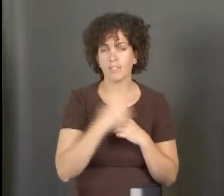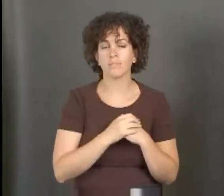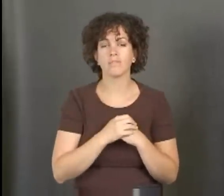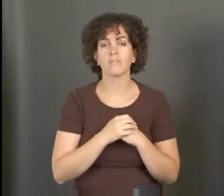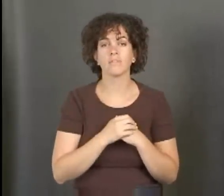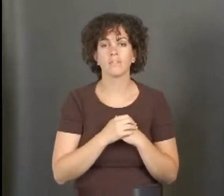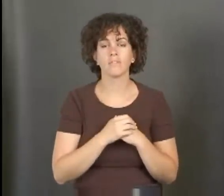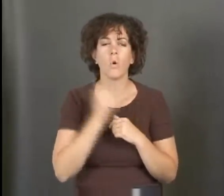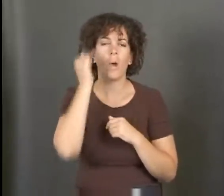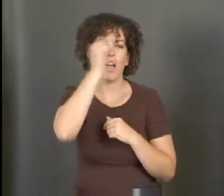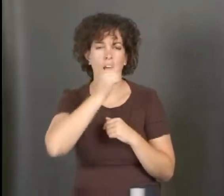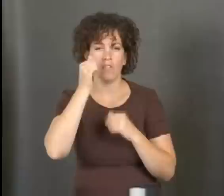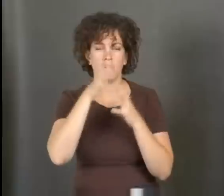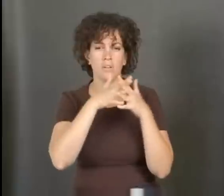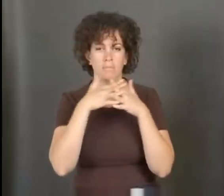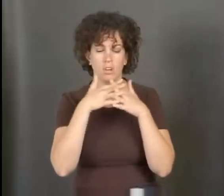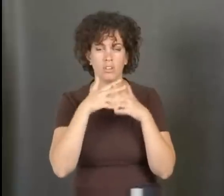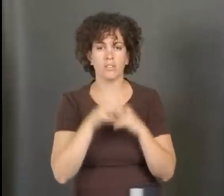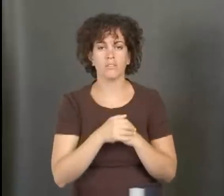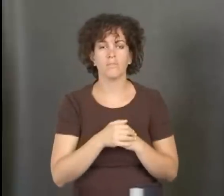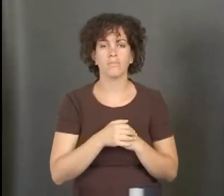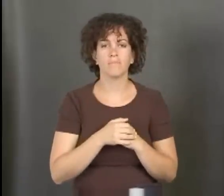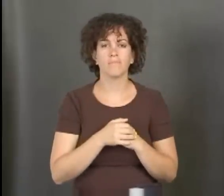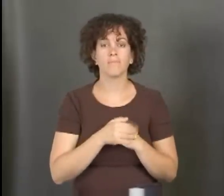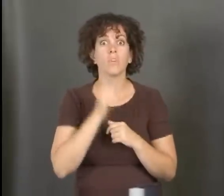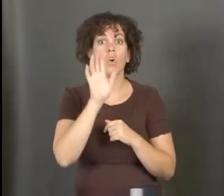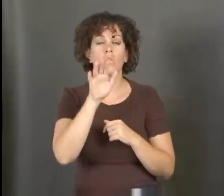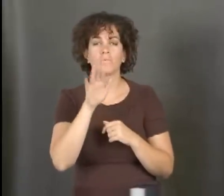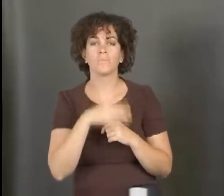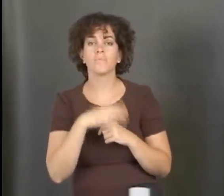black, or African American.